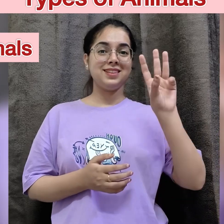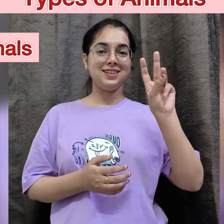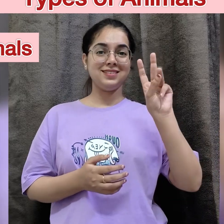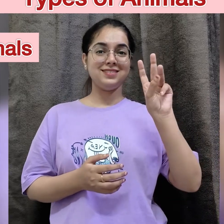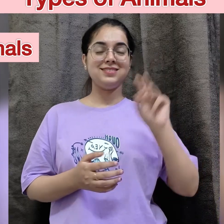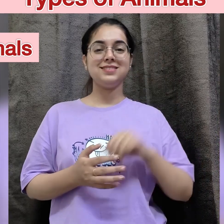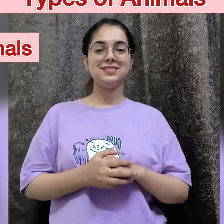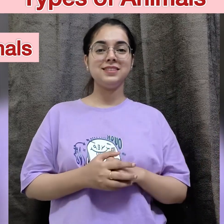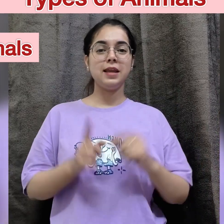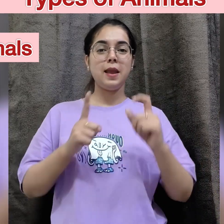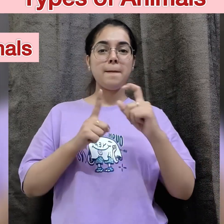Third,